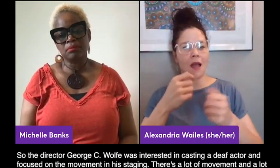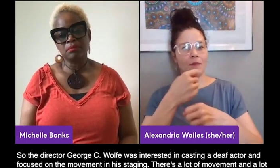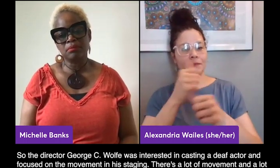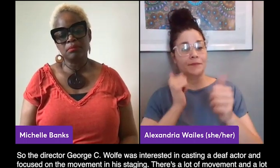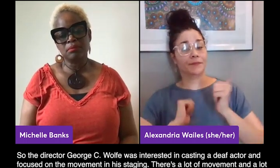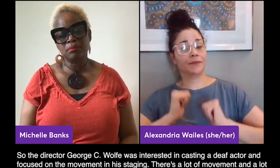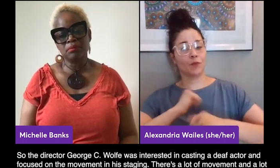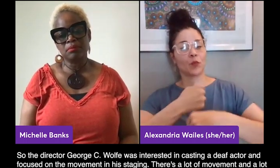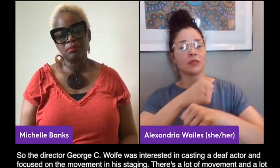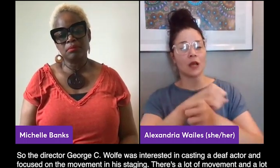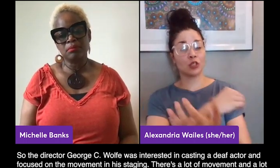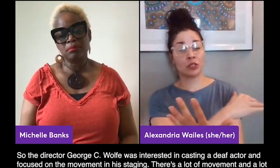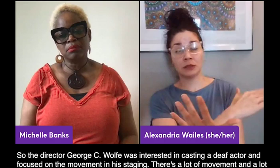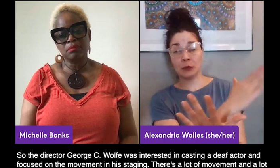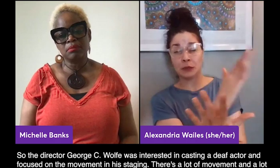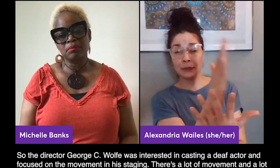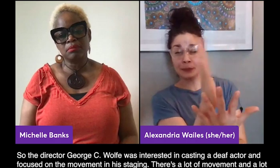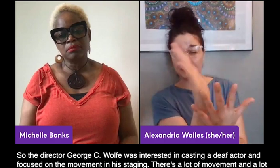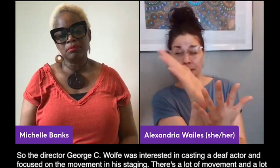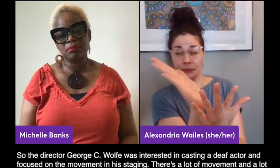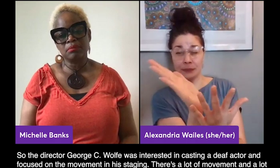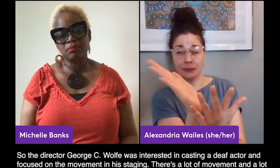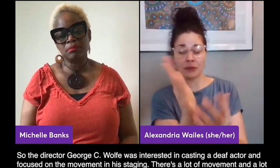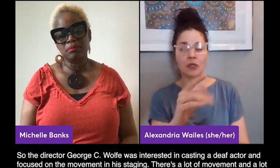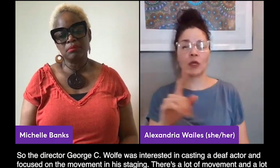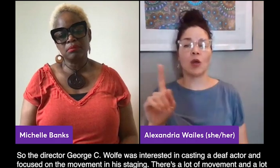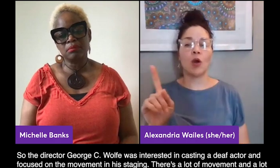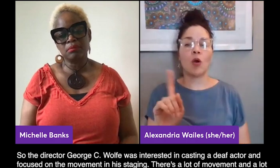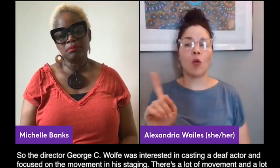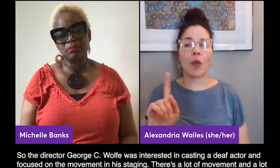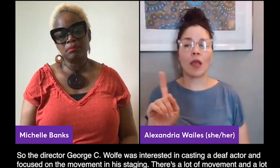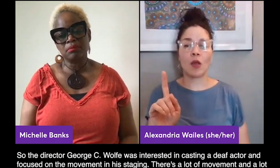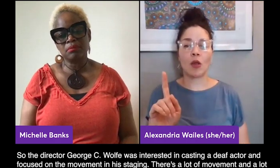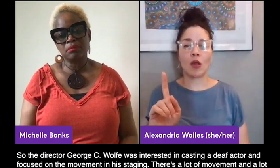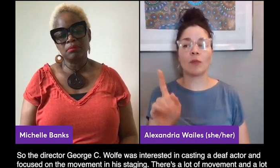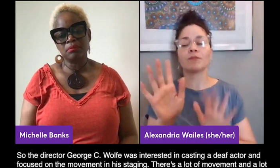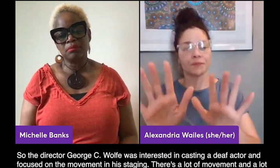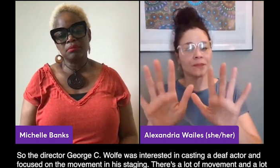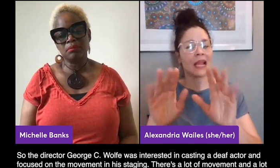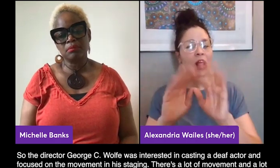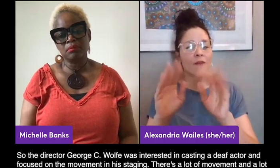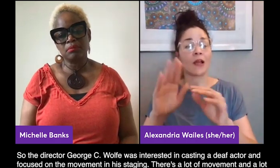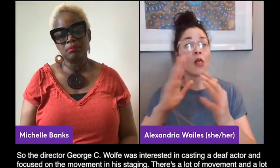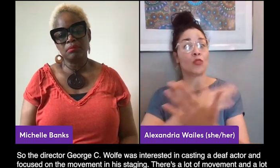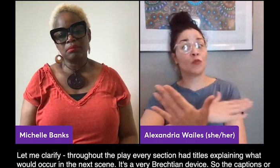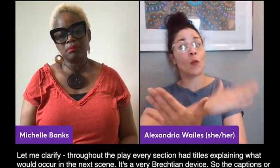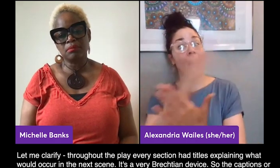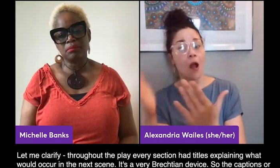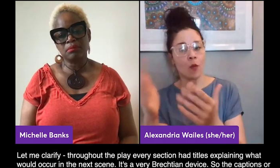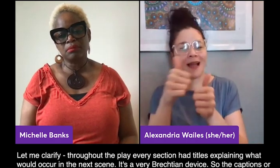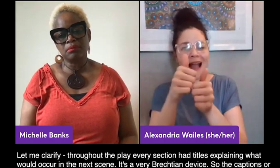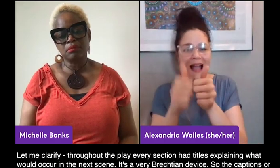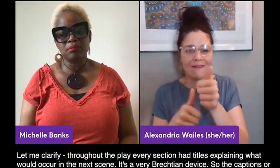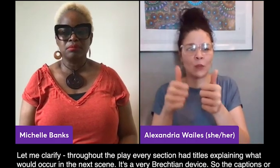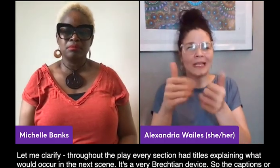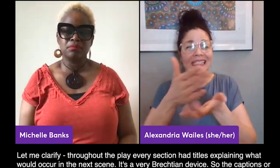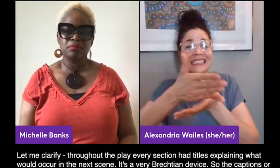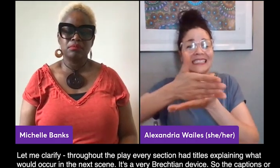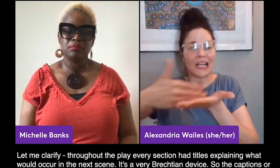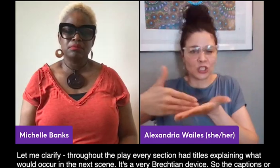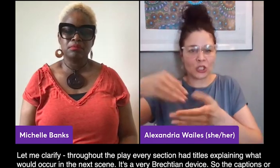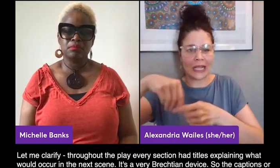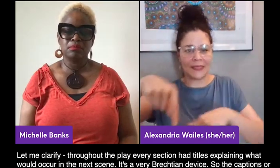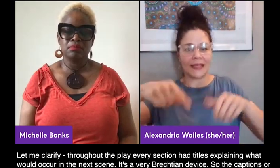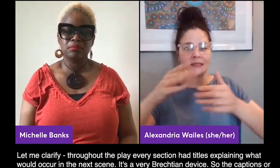production, closer to the end, Let me clarify. Throughout the play, every section